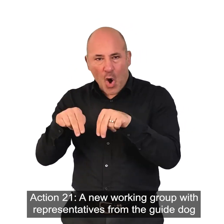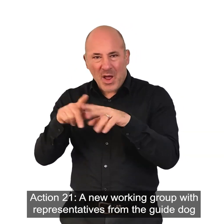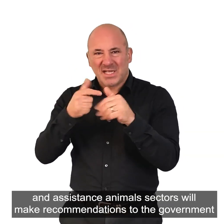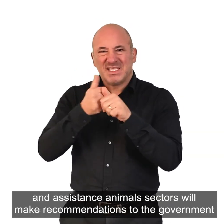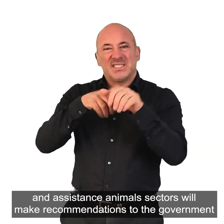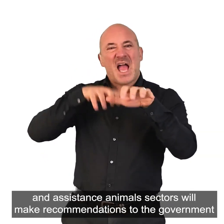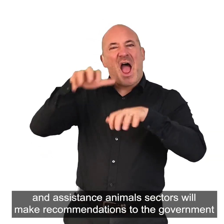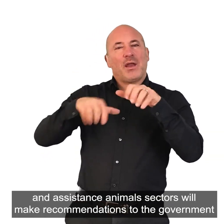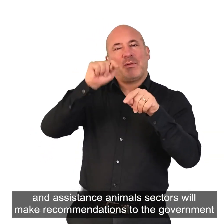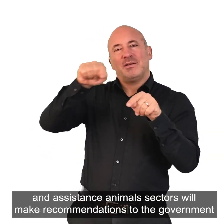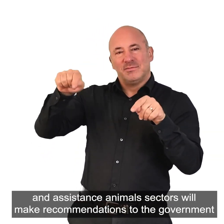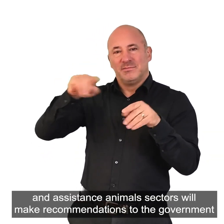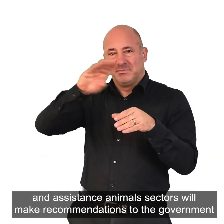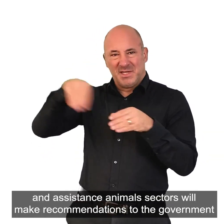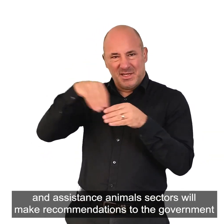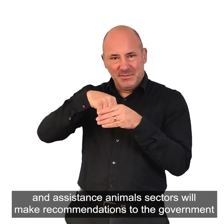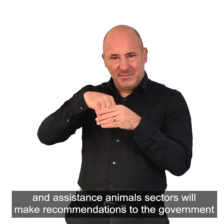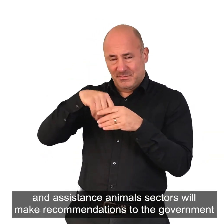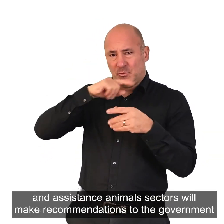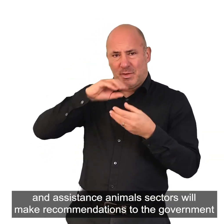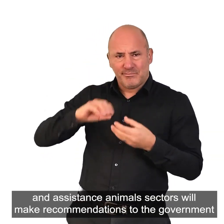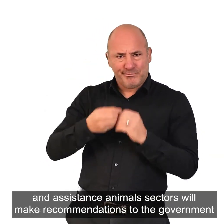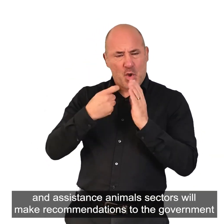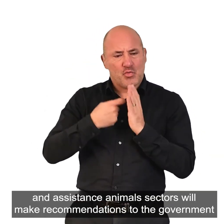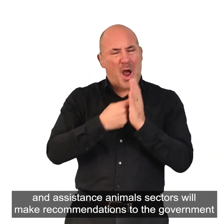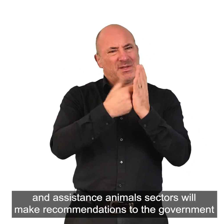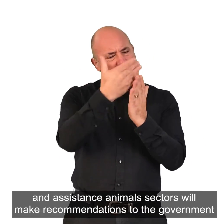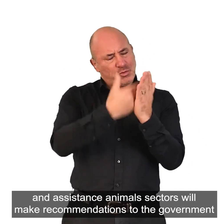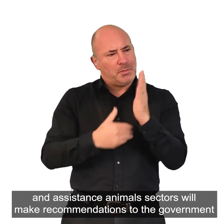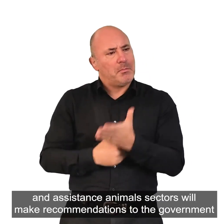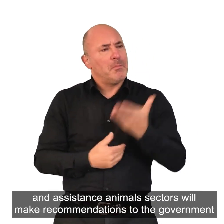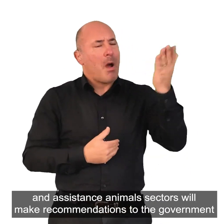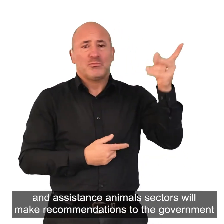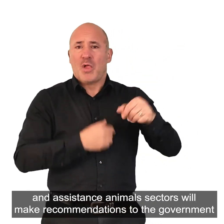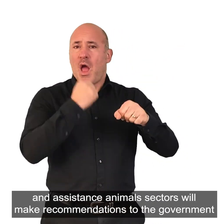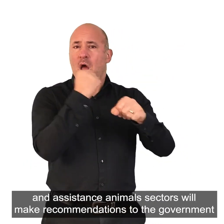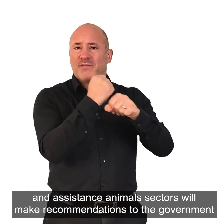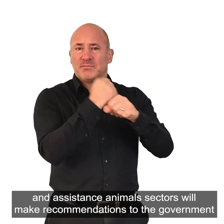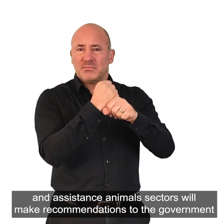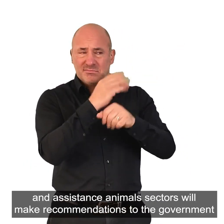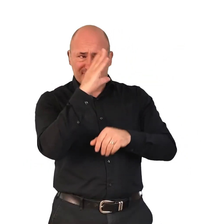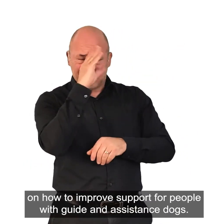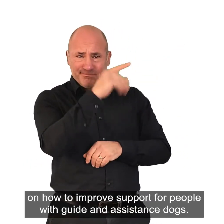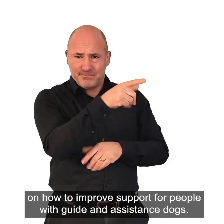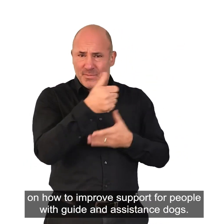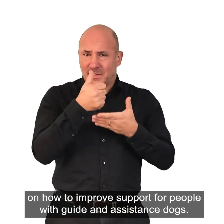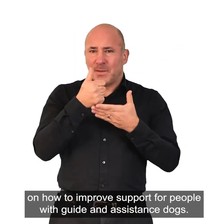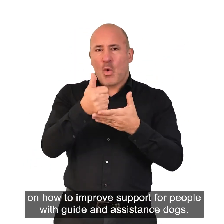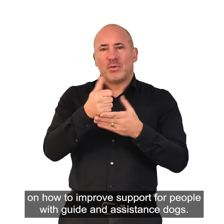and assistance animal sectors will make recommendations to the government on how to improve support